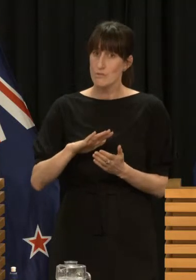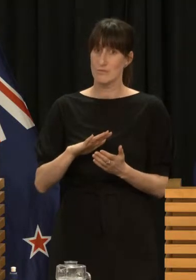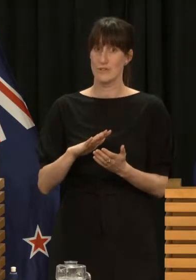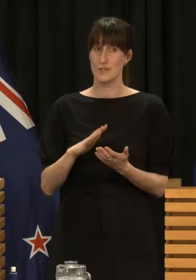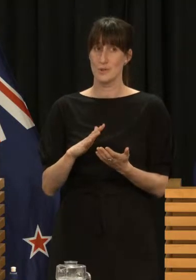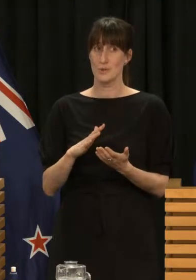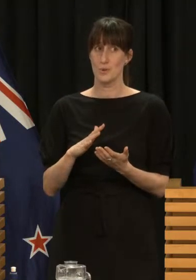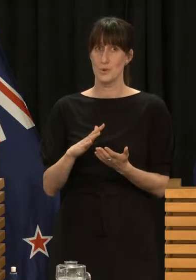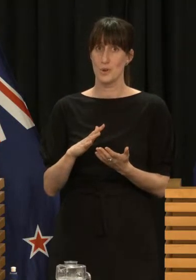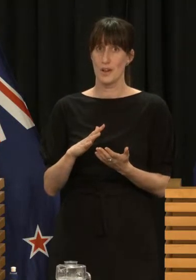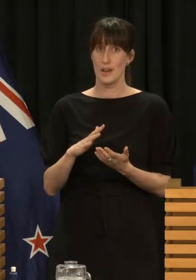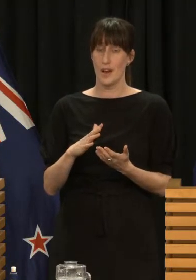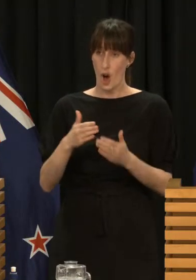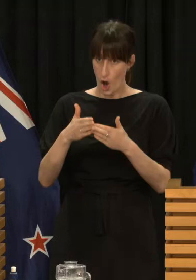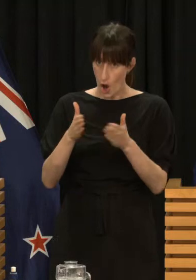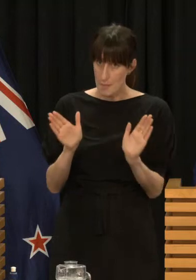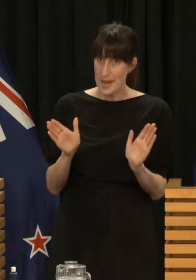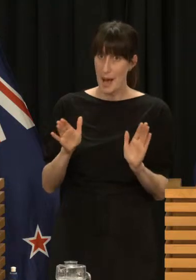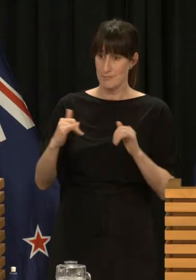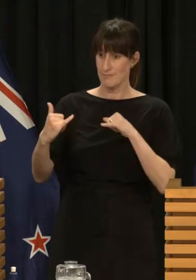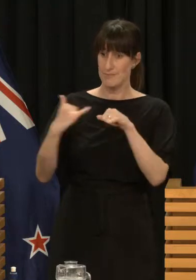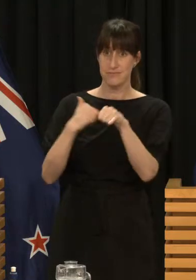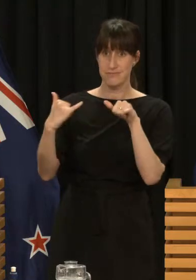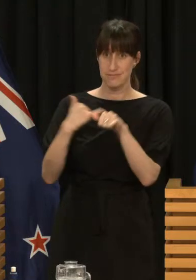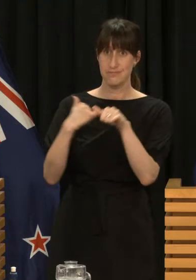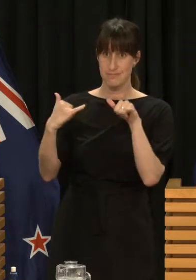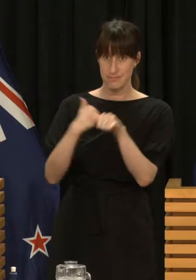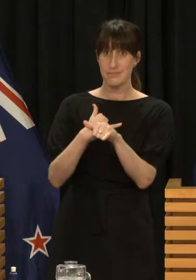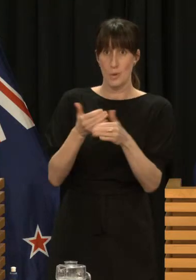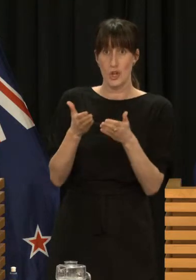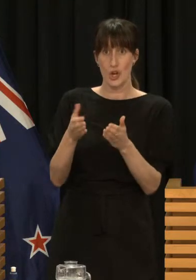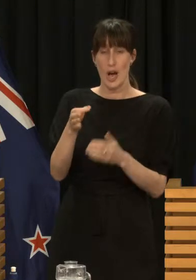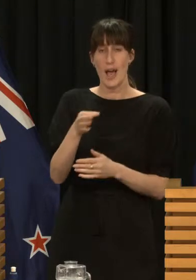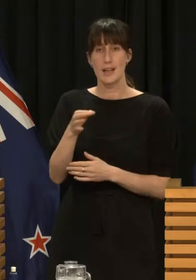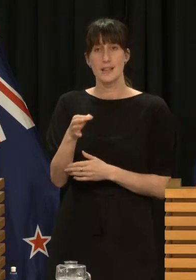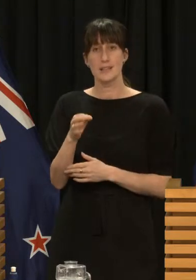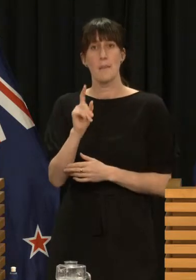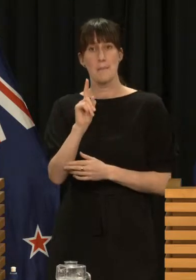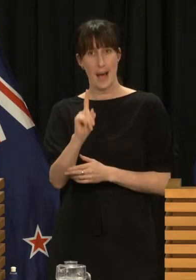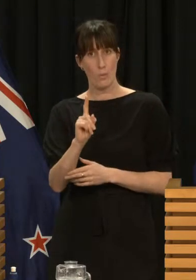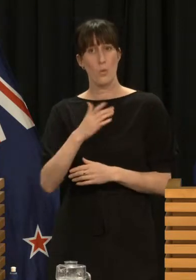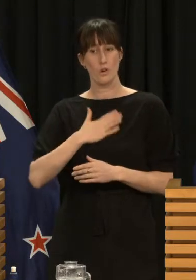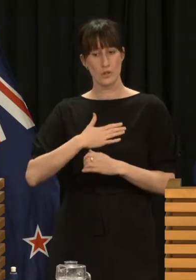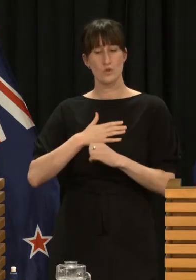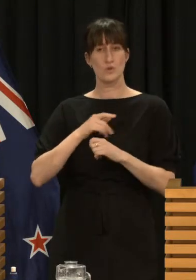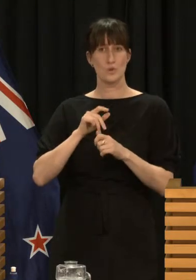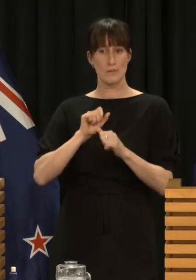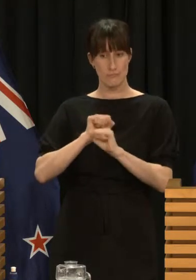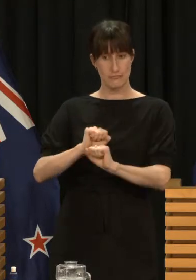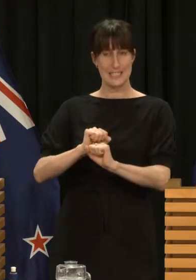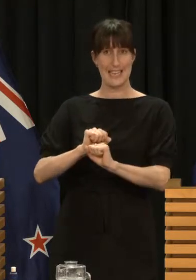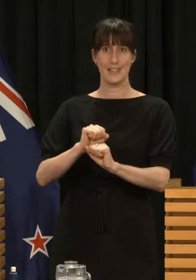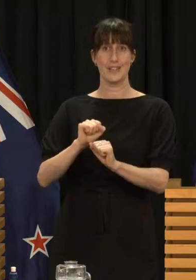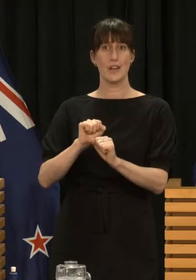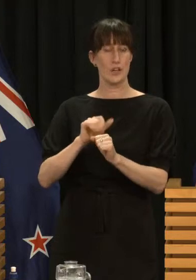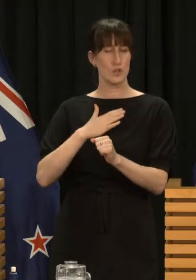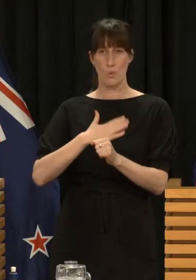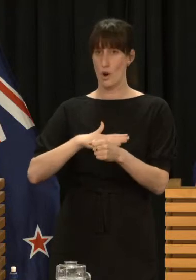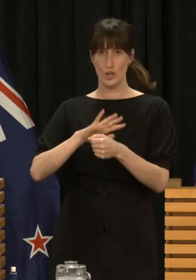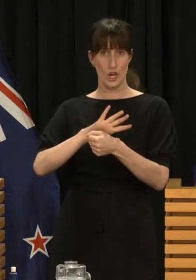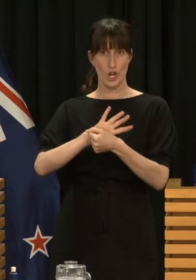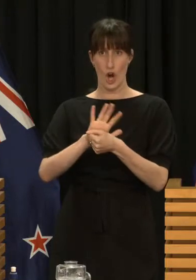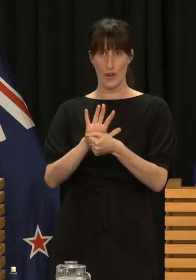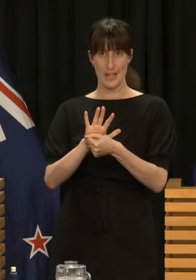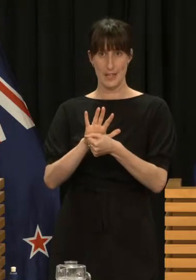prevent COVID getting from New Zealand to there, even if New Zealand's the transit point. We don't want to see COVID-19 going up into the